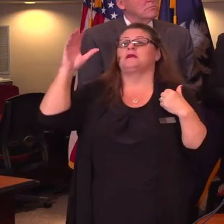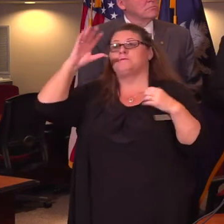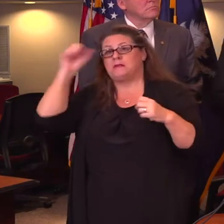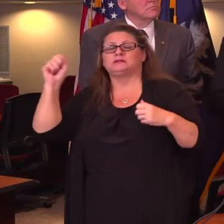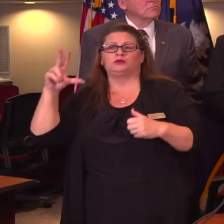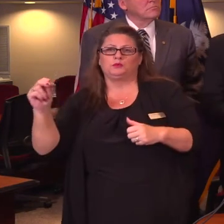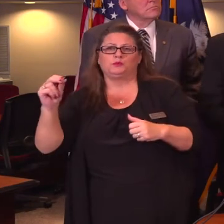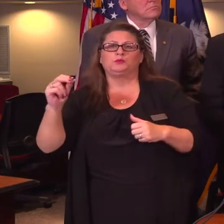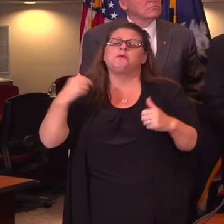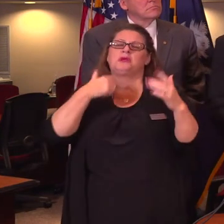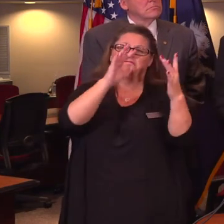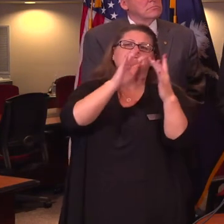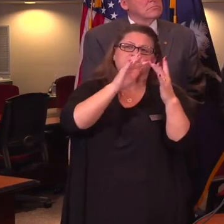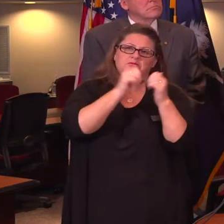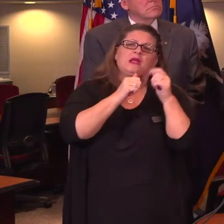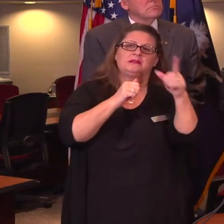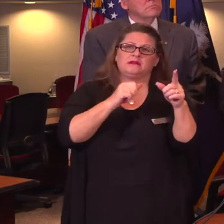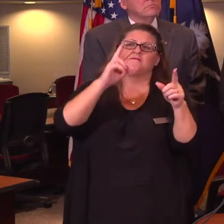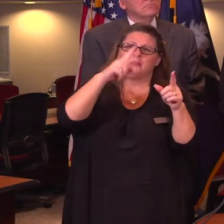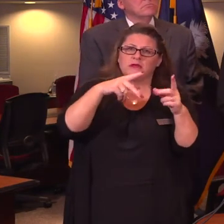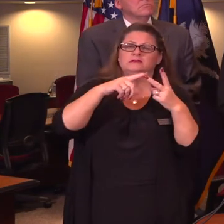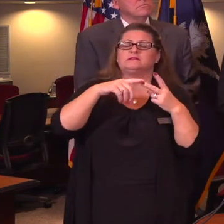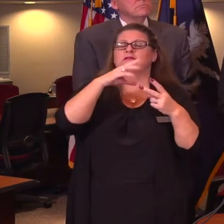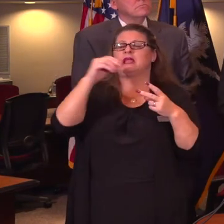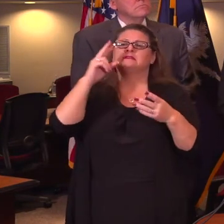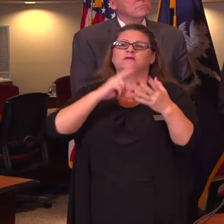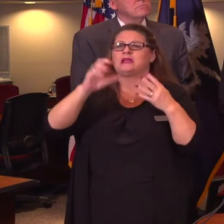but we've been in contact with them and Secretary Azar